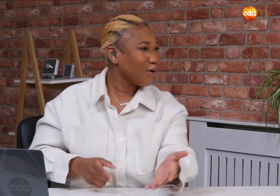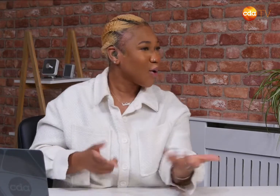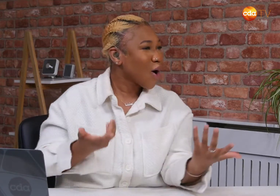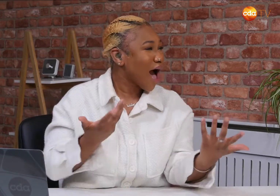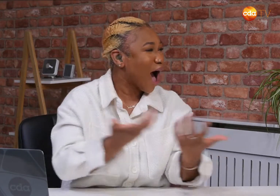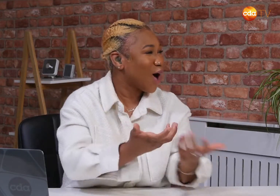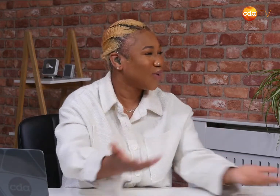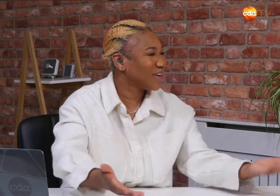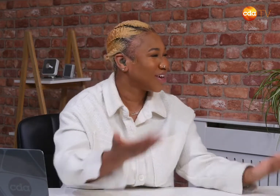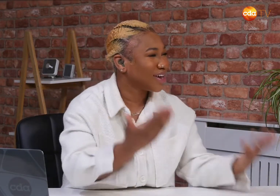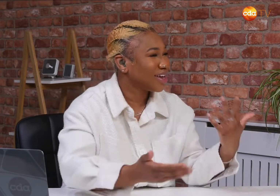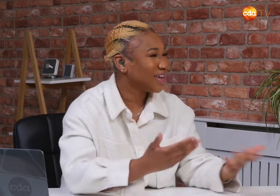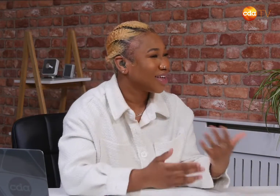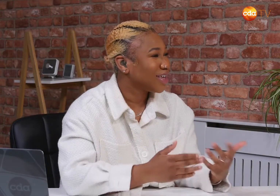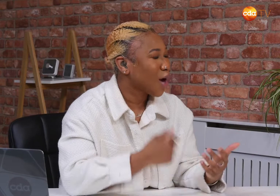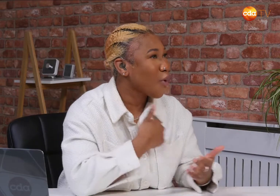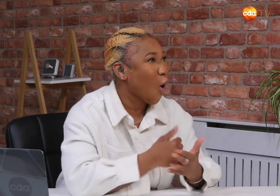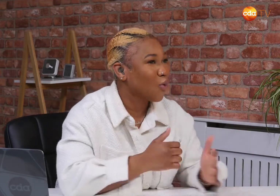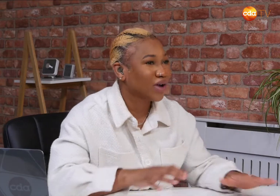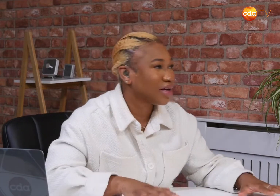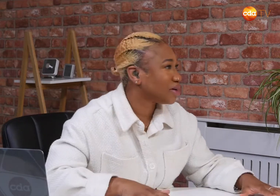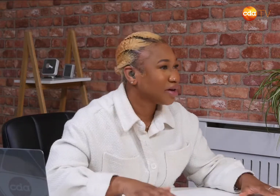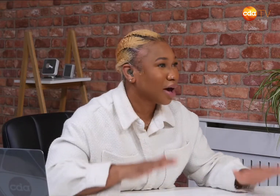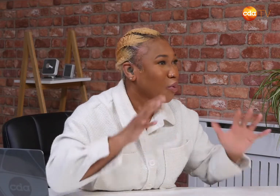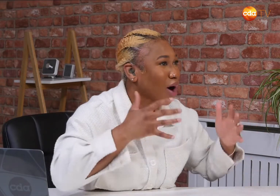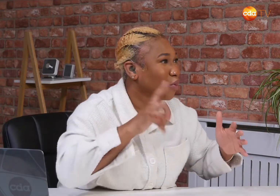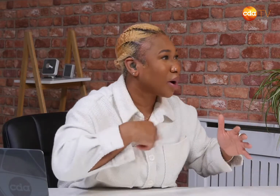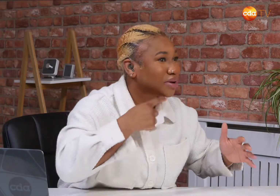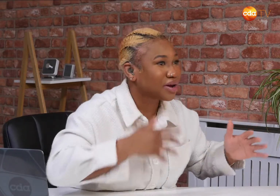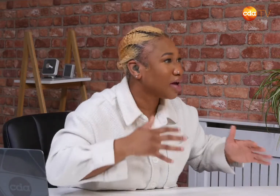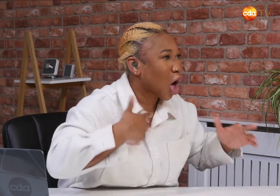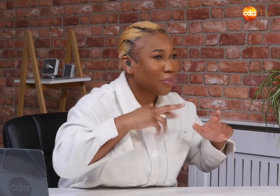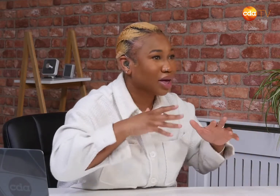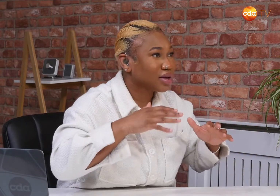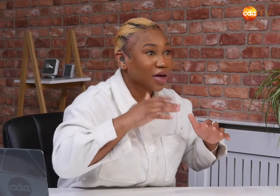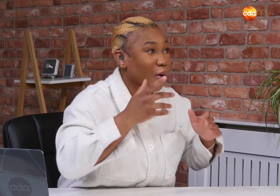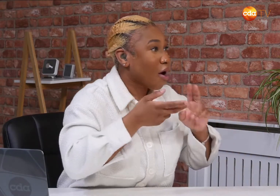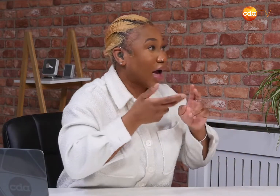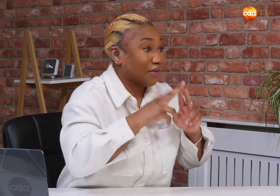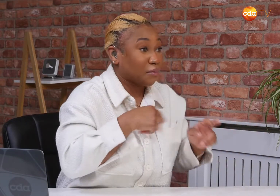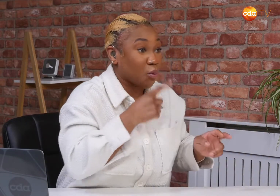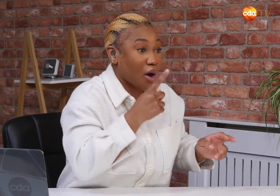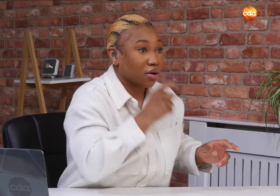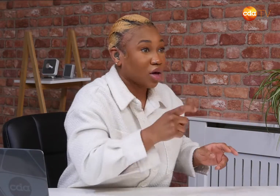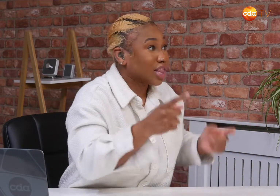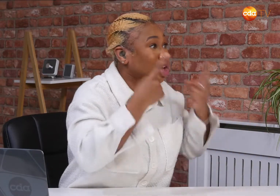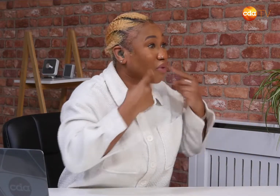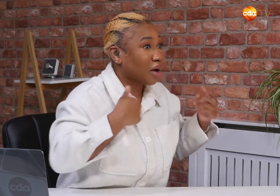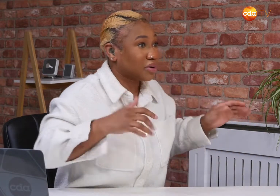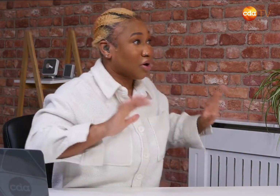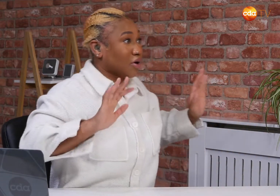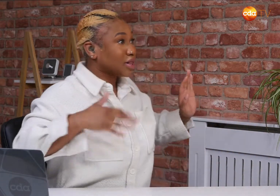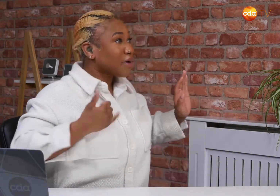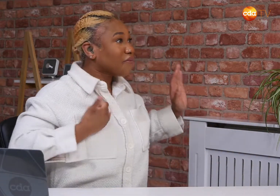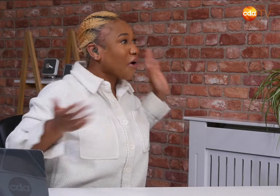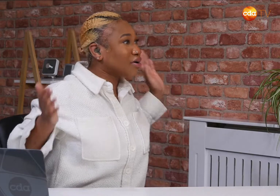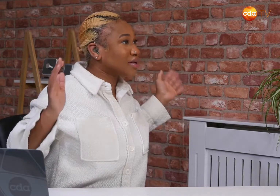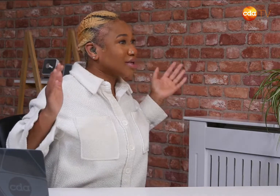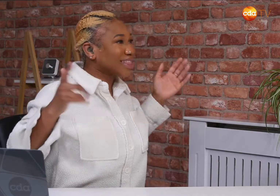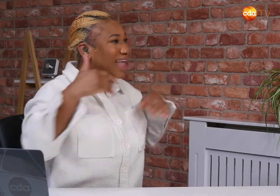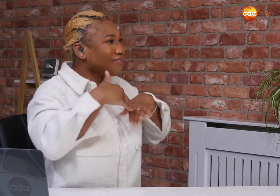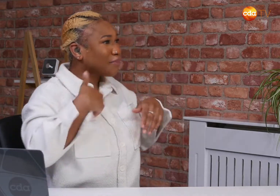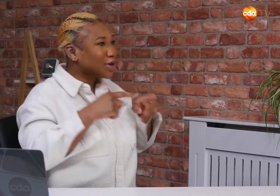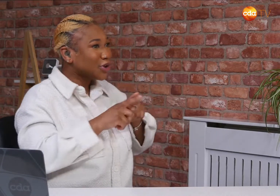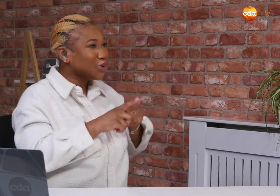no experience myself? What could I say to that person? Because I'd be really worried about what to say and whether I was saying the right thing. I don't want to make